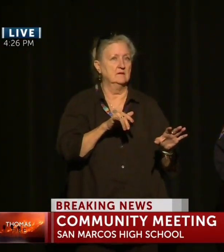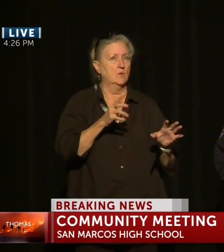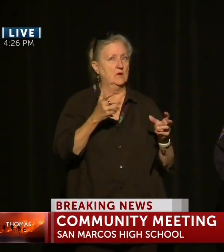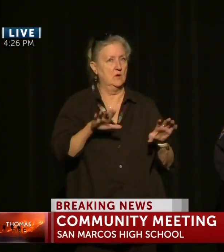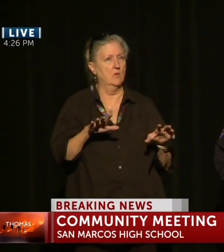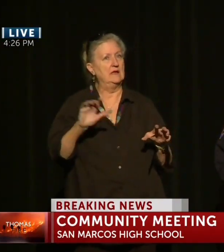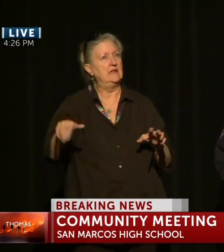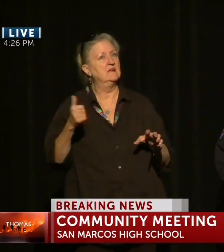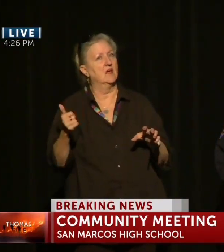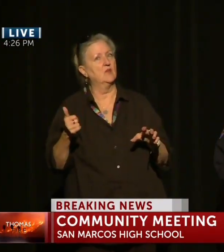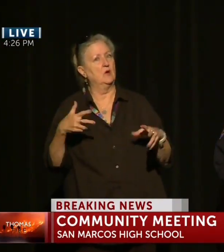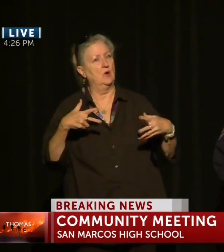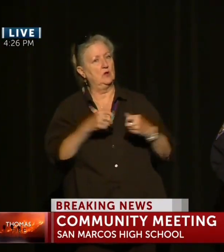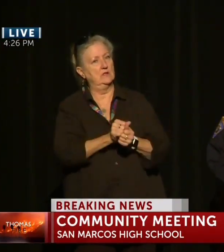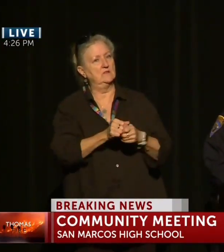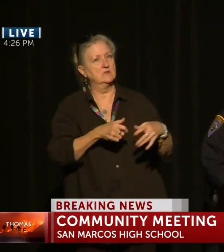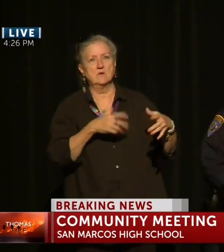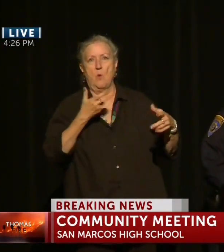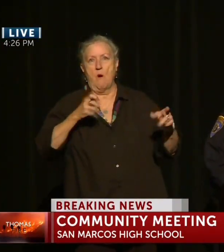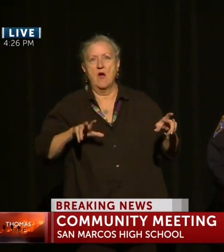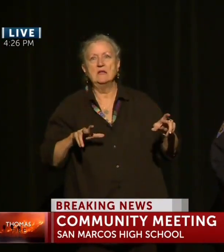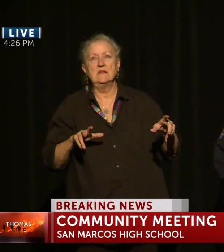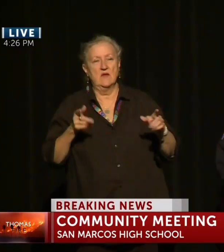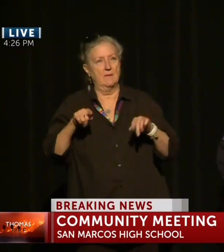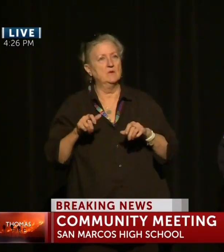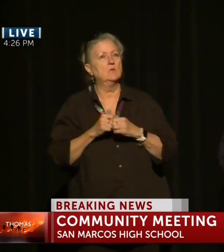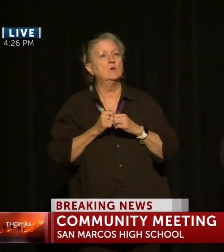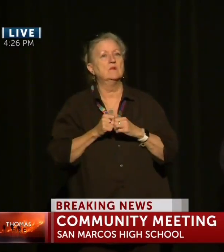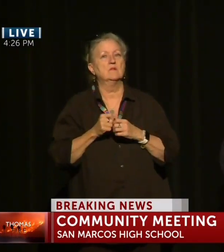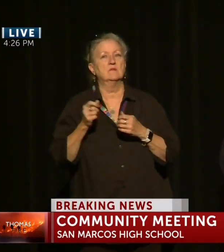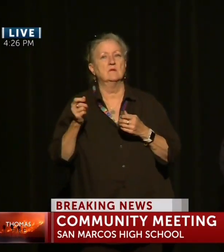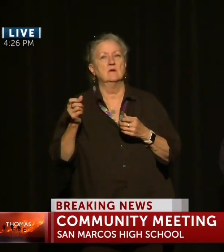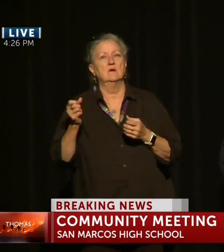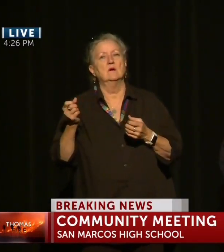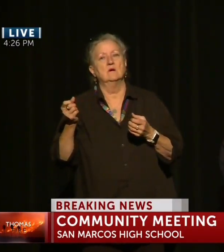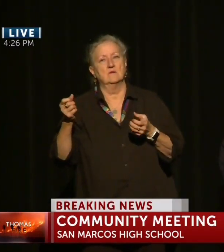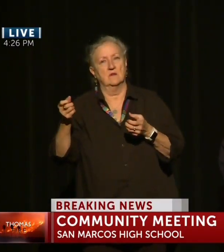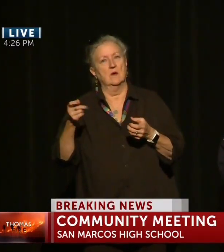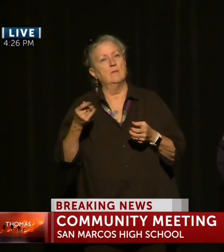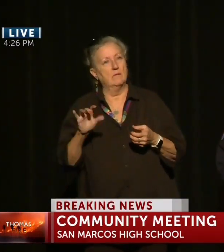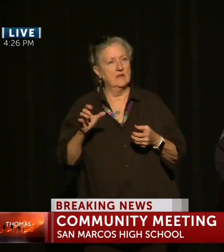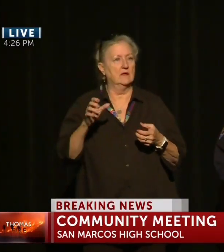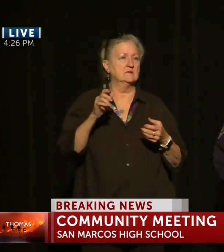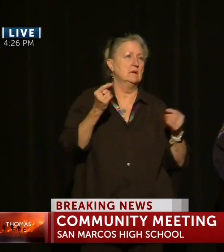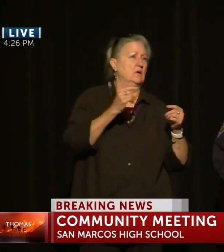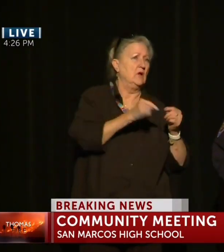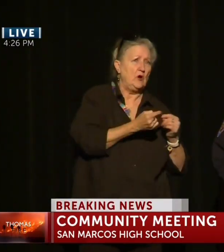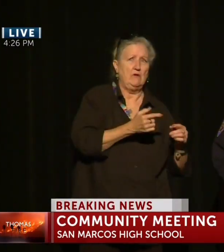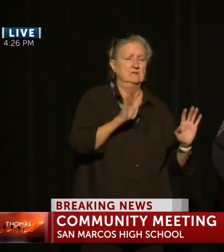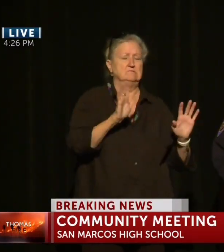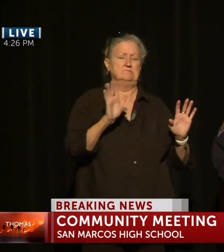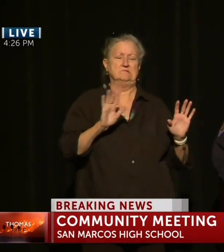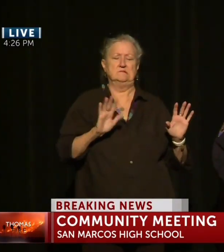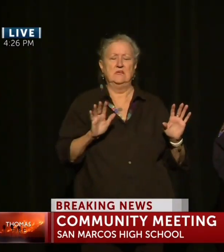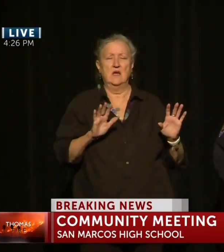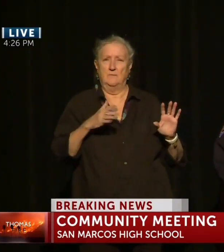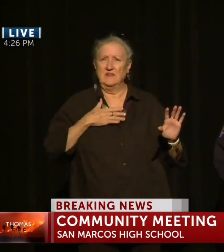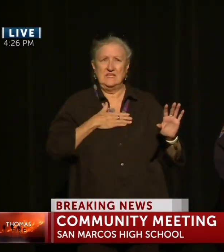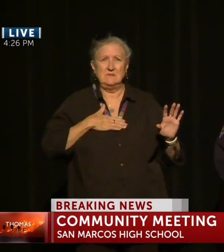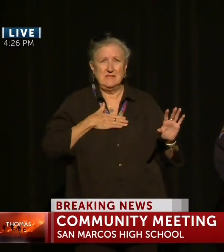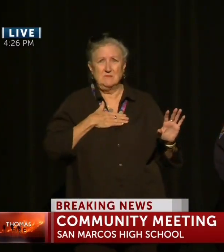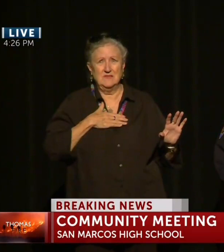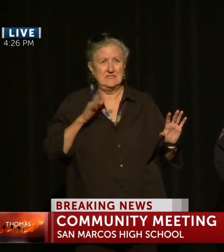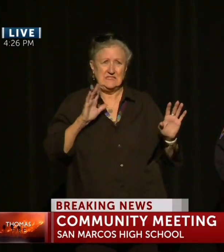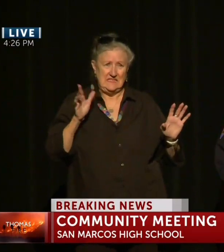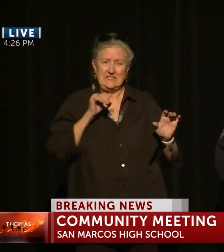We don't want another collision to happen with our fire personnel or with the public where someone gets hurt. So please,